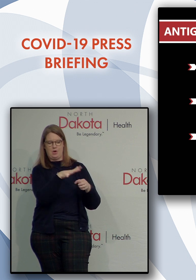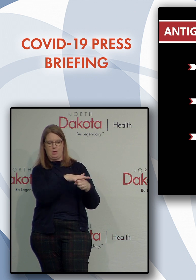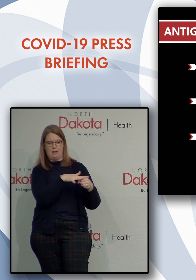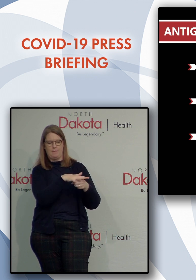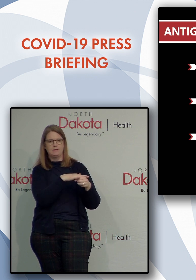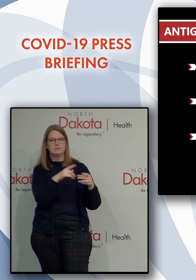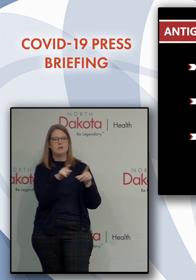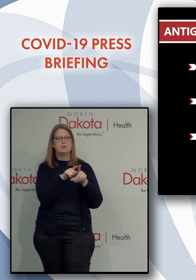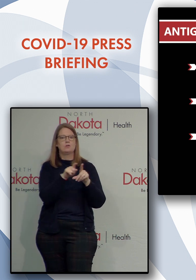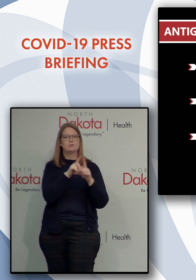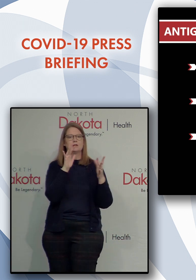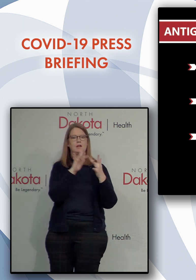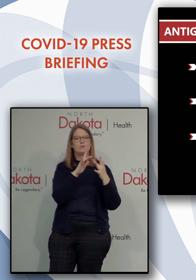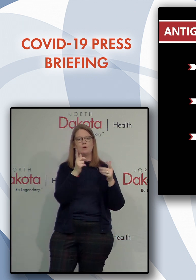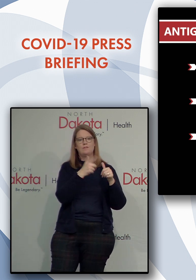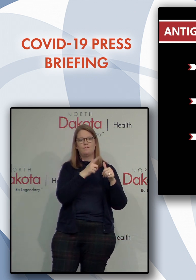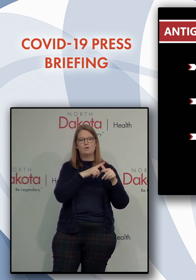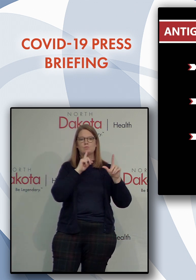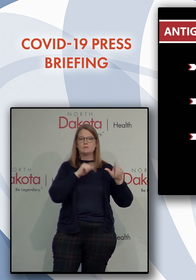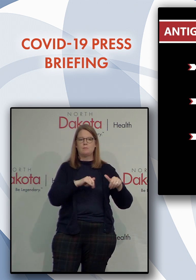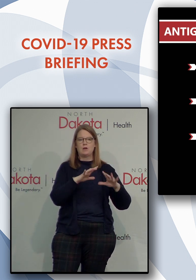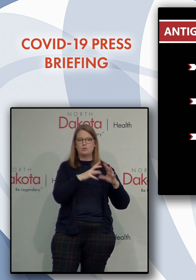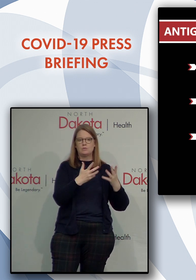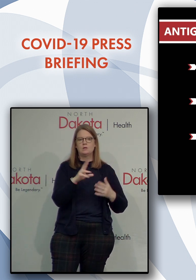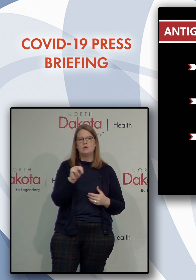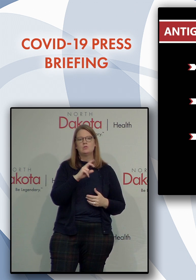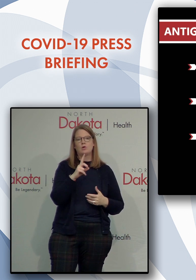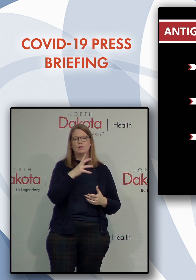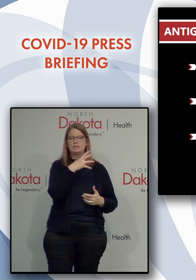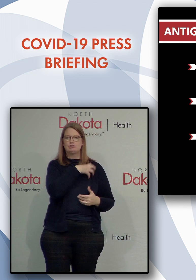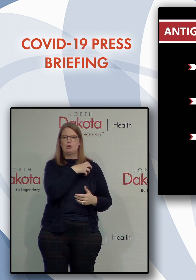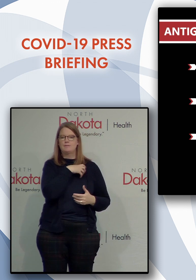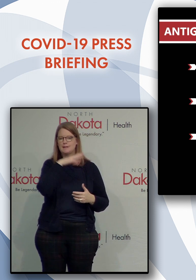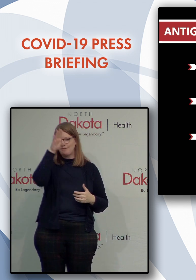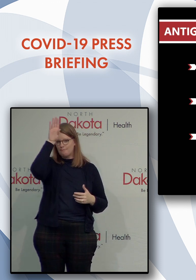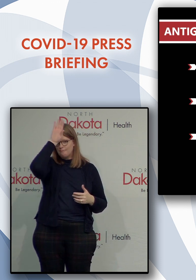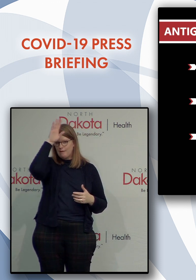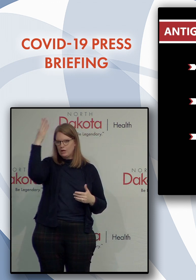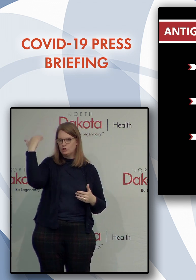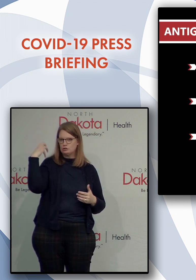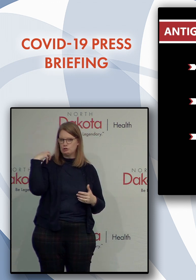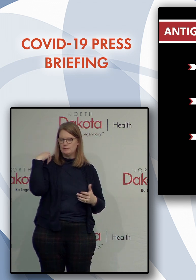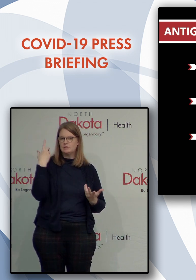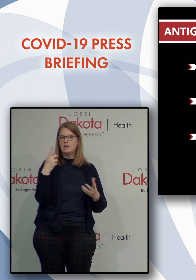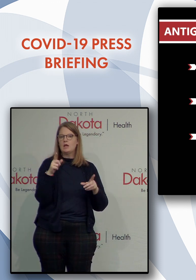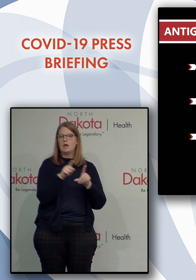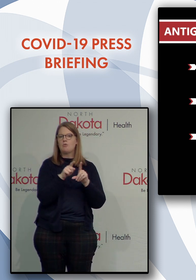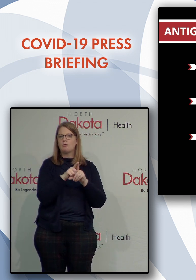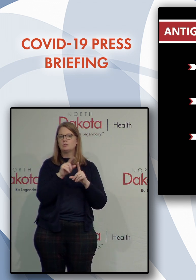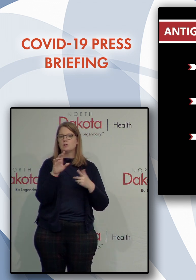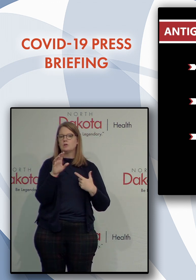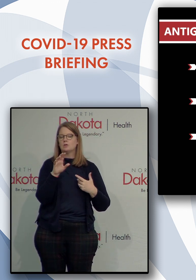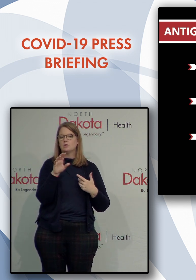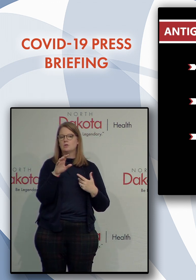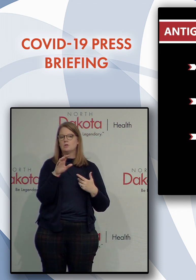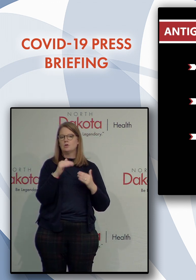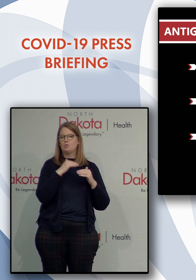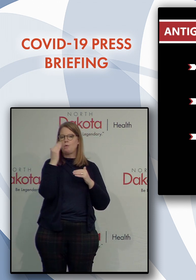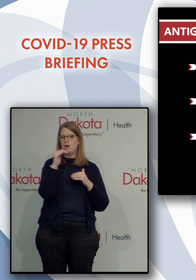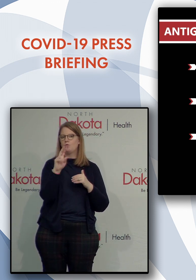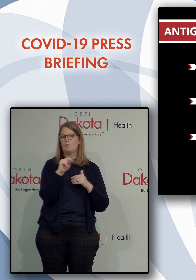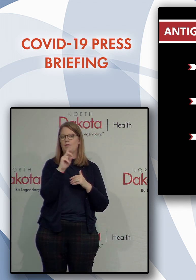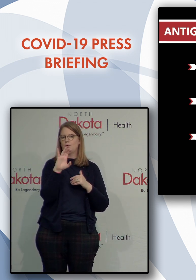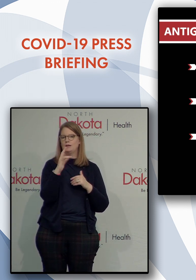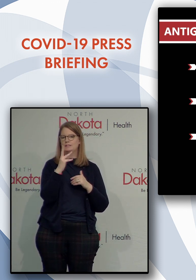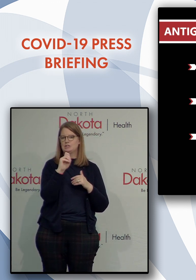with first responder groups, North Dakota sheriffs and fire chiefs, and there's also a meeting scheduled Friday with the Greater North Dakota Chamber and